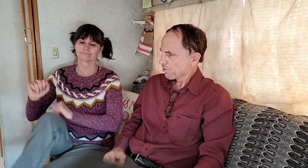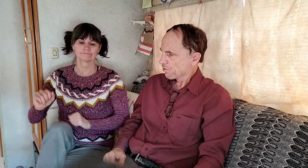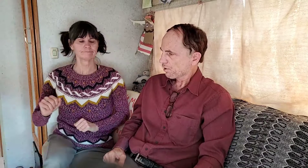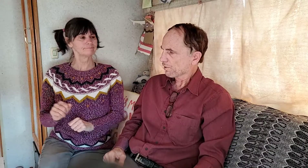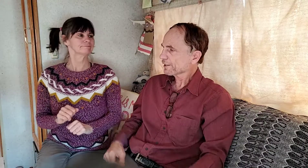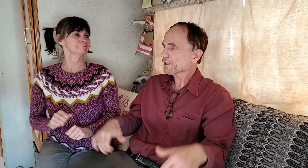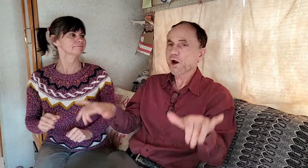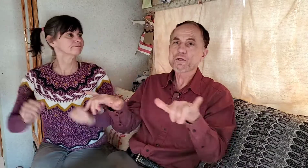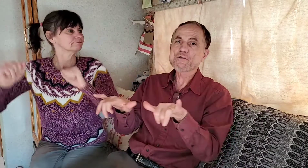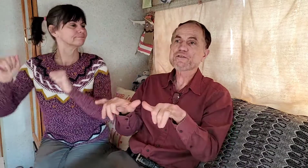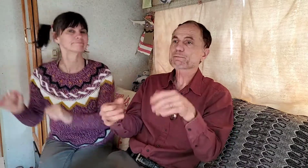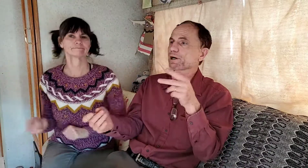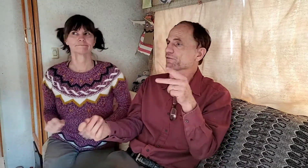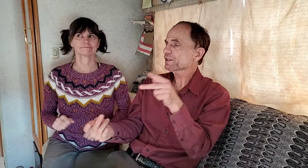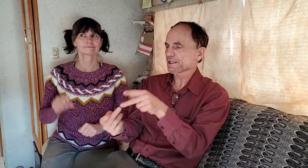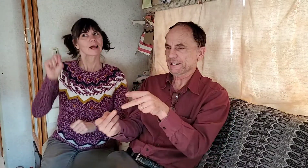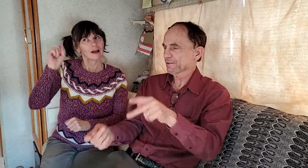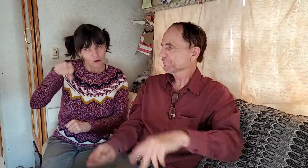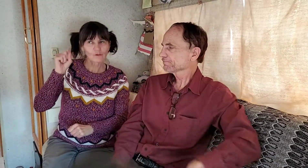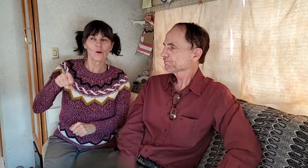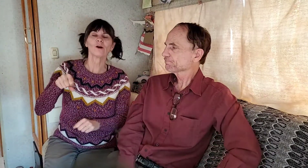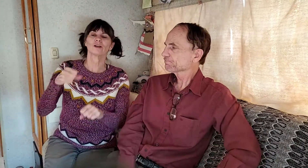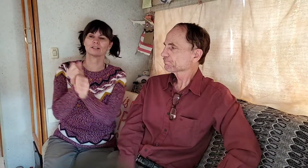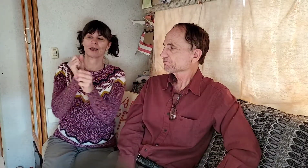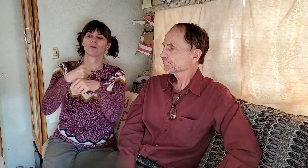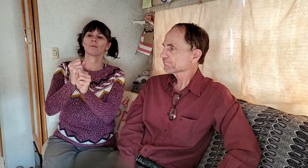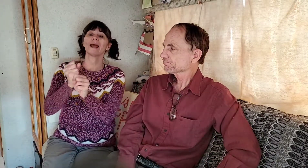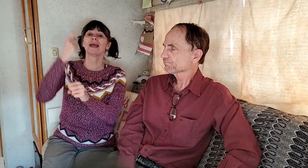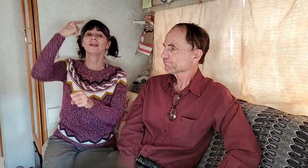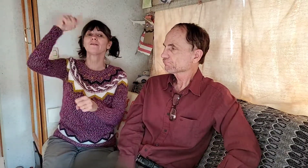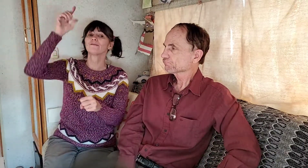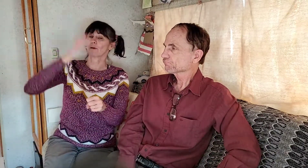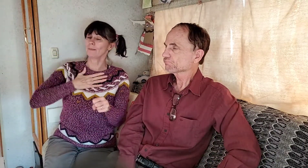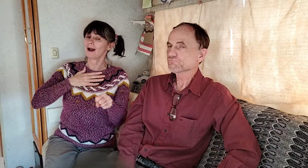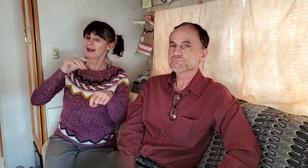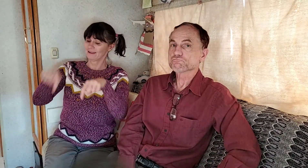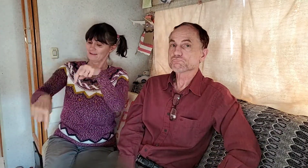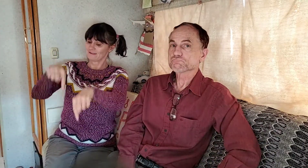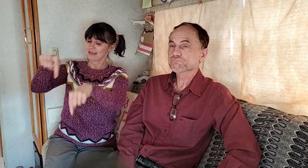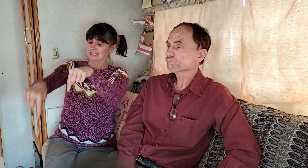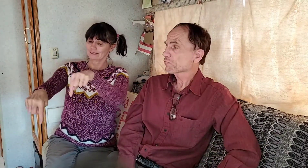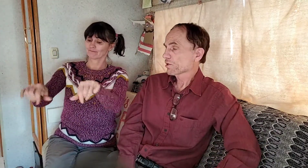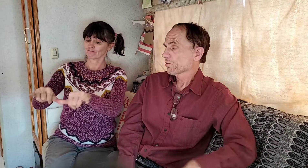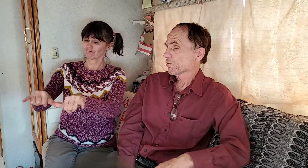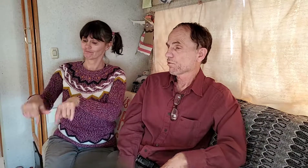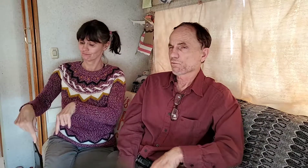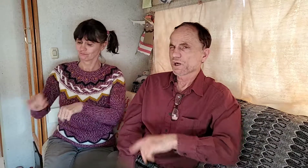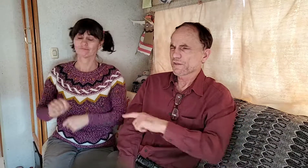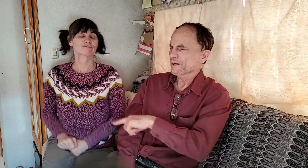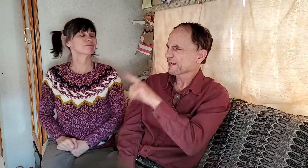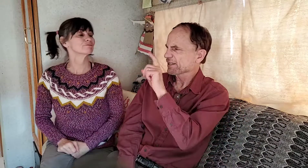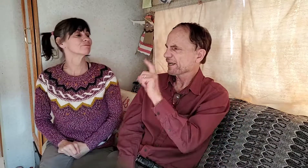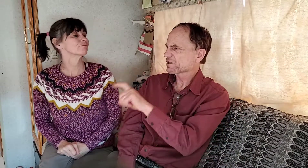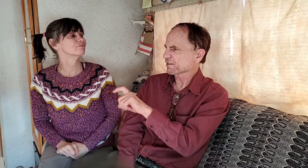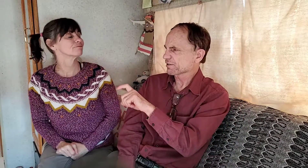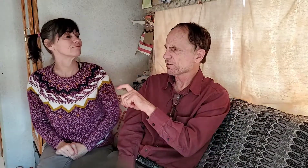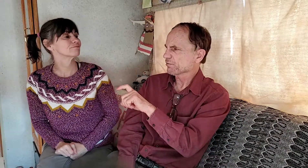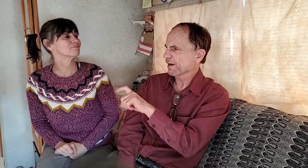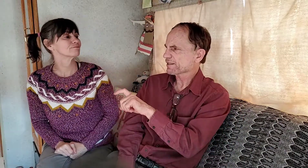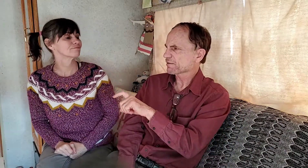Well, what do you know? They fit perfectly. Of course, they were made for my feet. Well, then, I guess you must